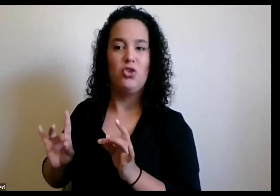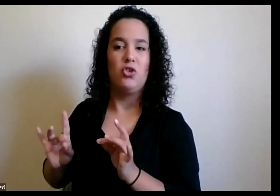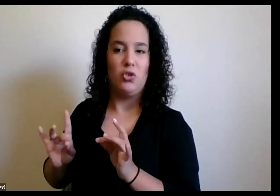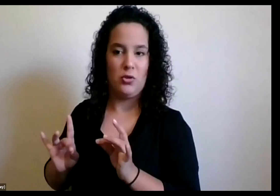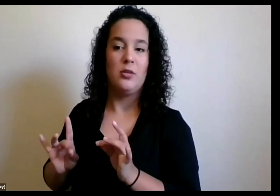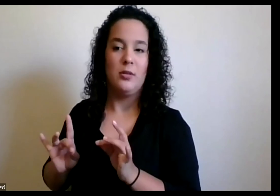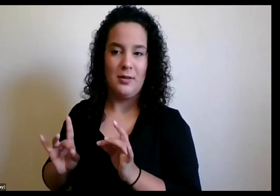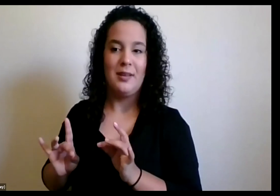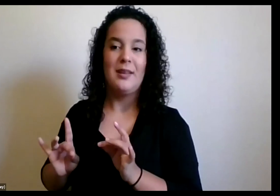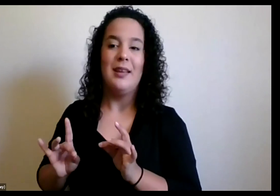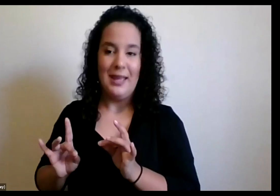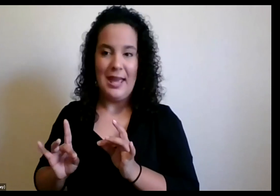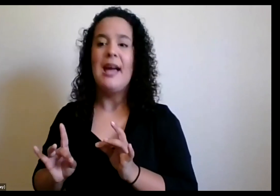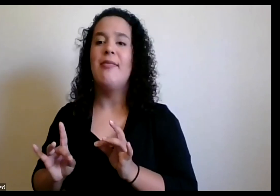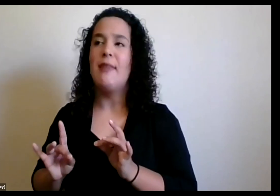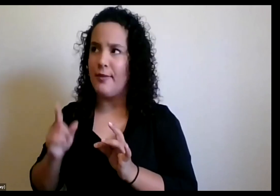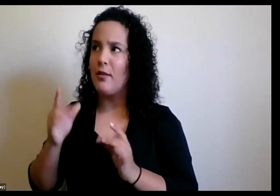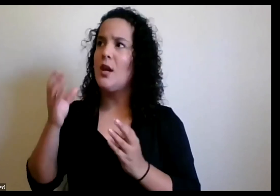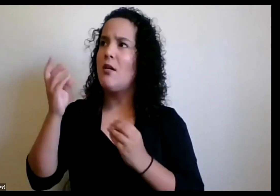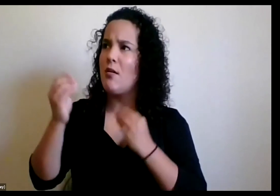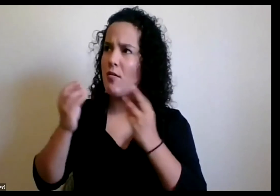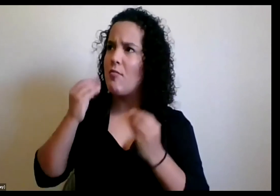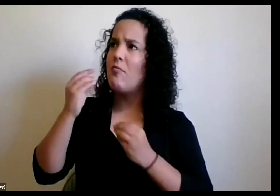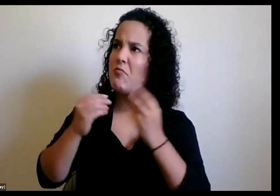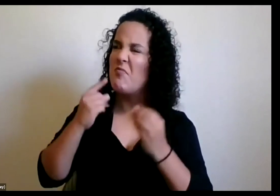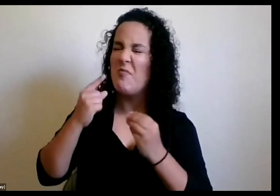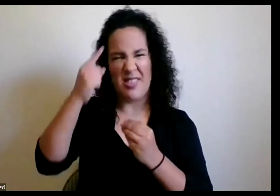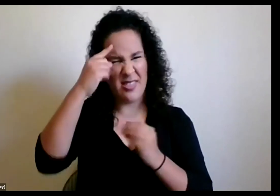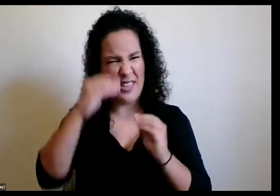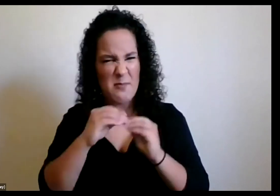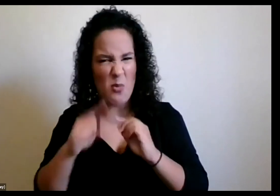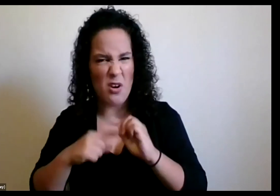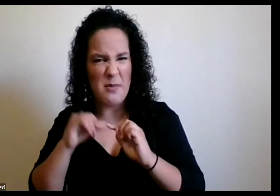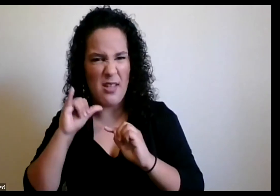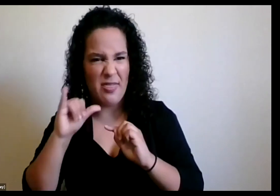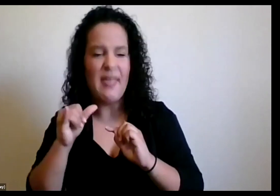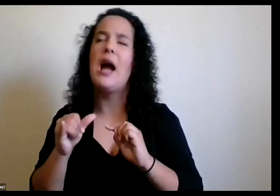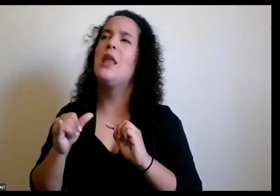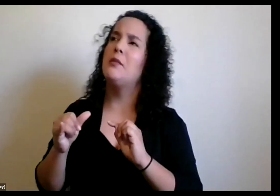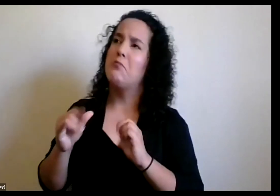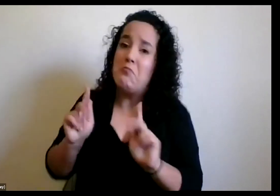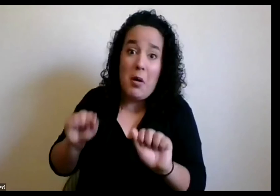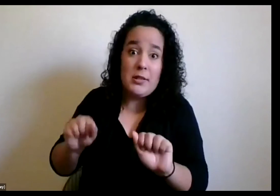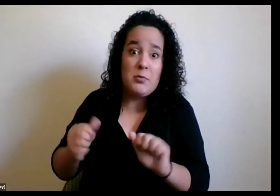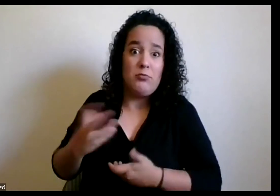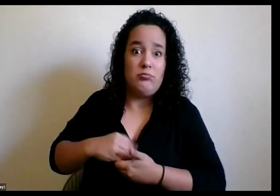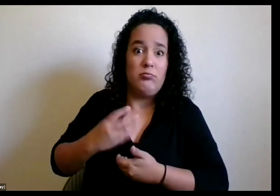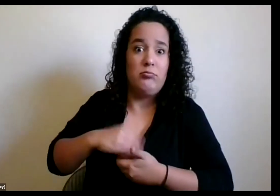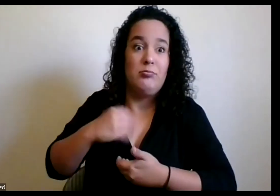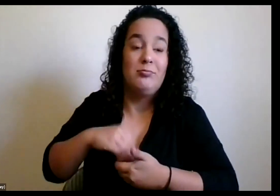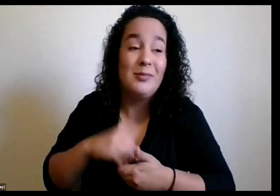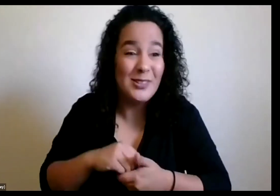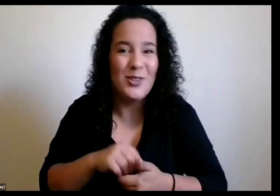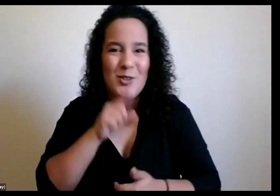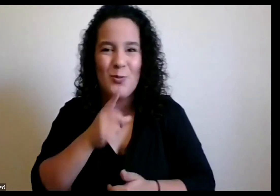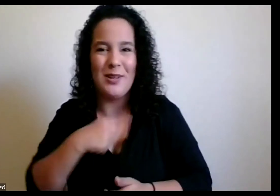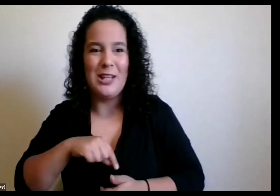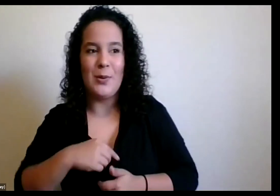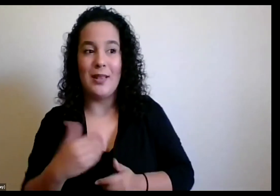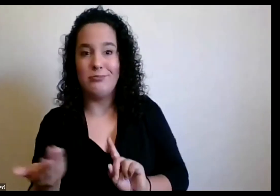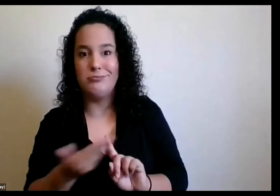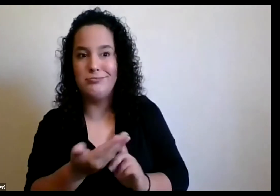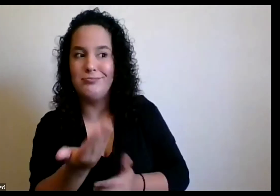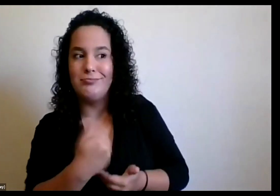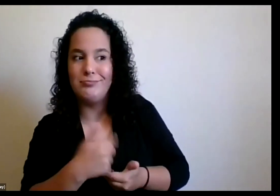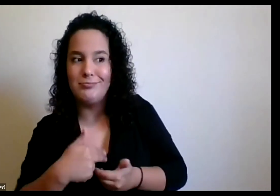it becomes the way that people think about the world, could help us potentially grab some of these folks and bring them in. And some of the work that I've been doing with